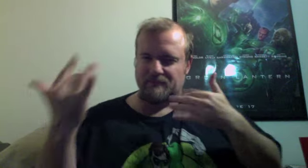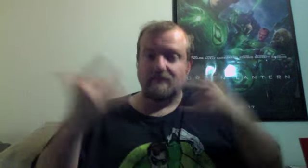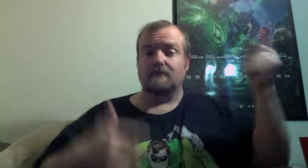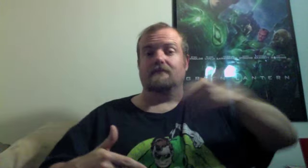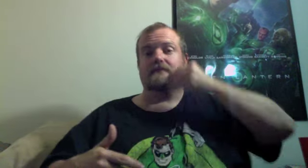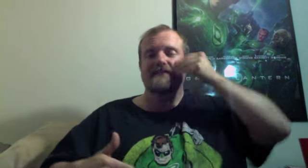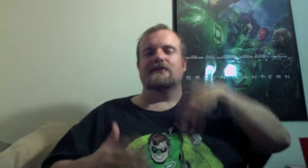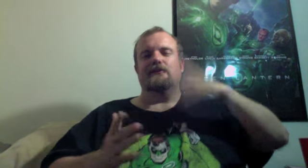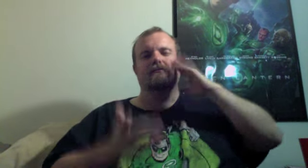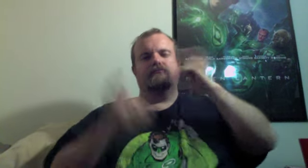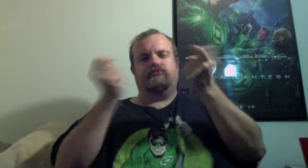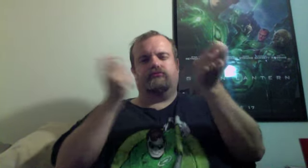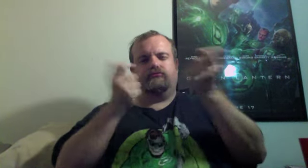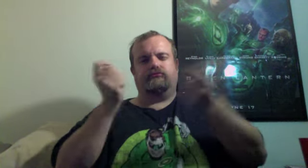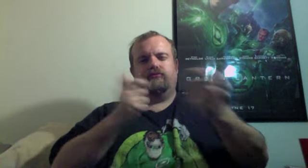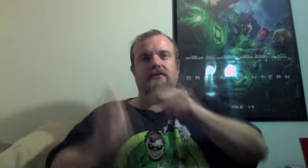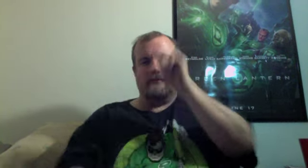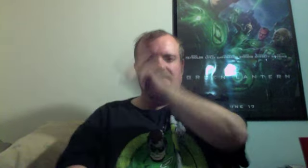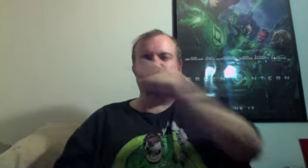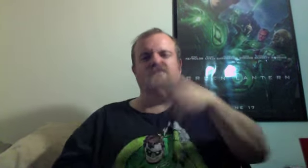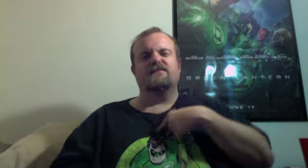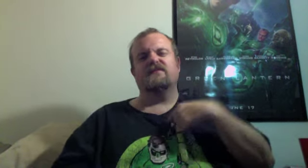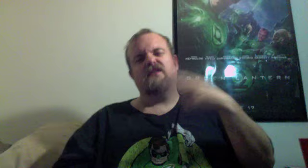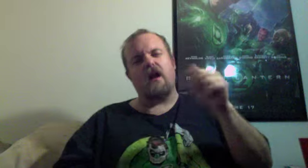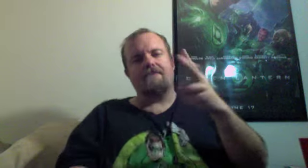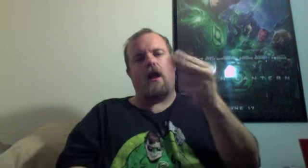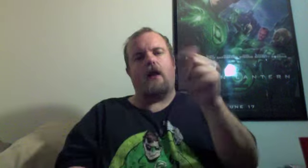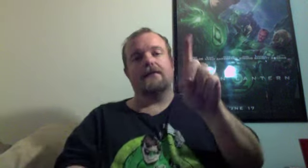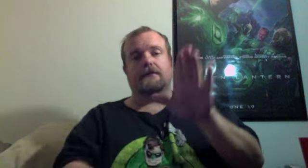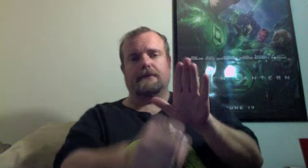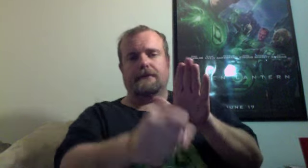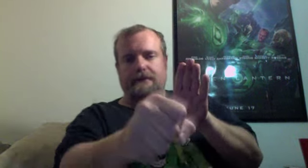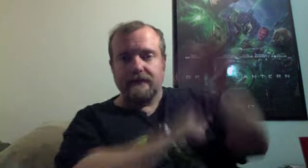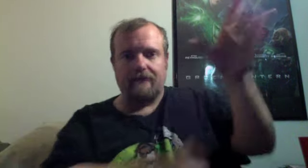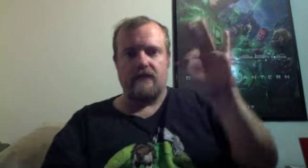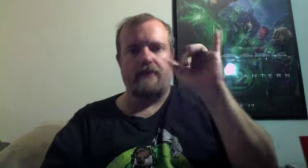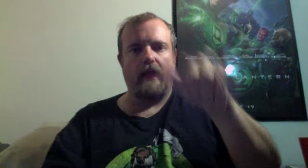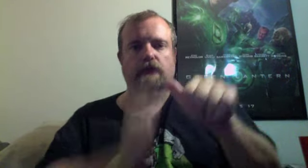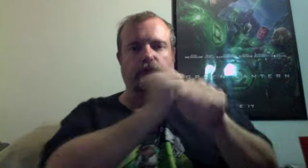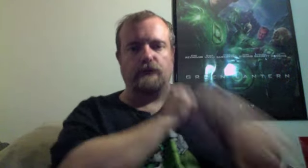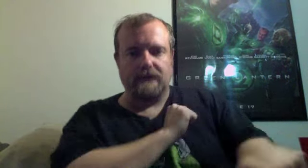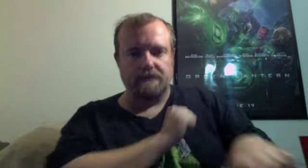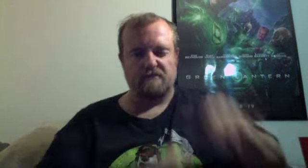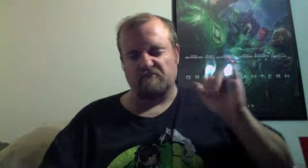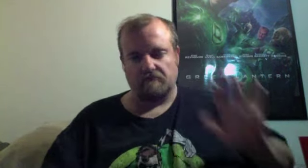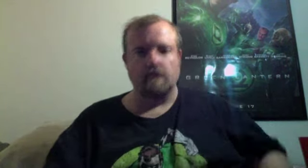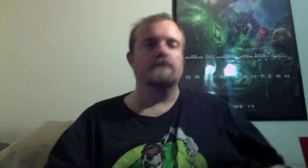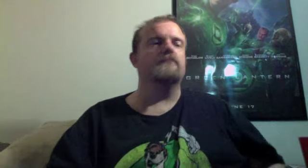is shaped exactly like the heel of the boots for which the spurs have been ordered, ensuring a custom fit.